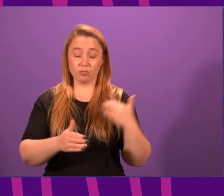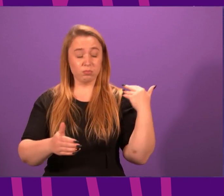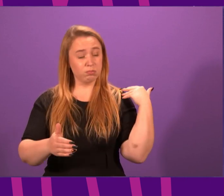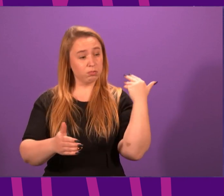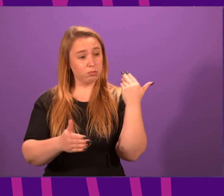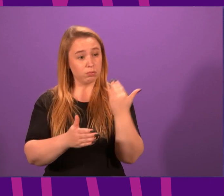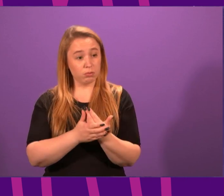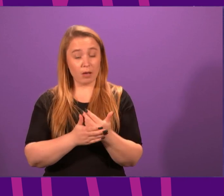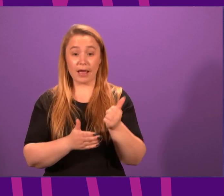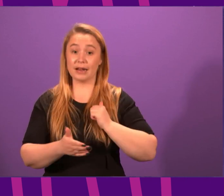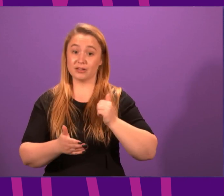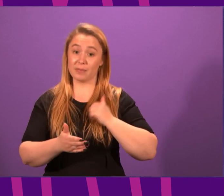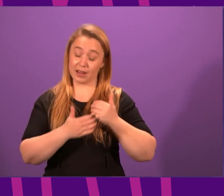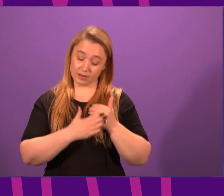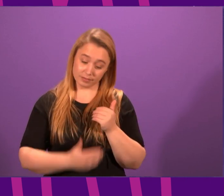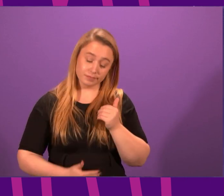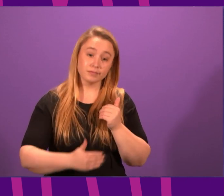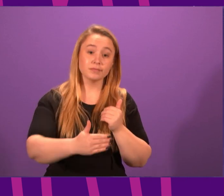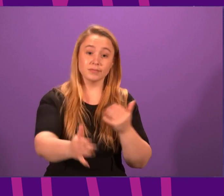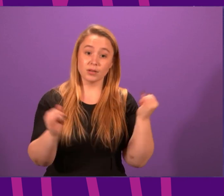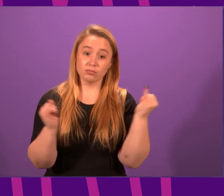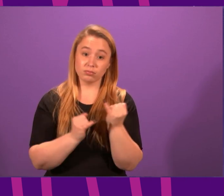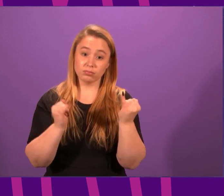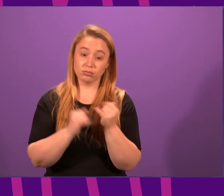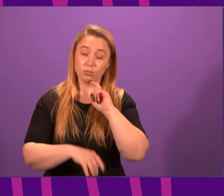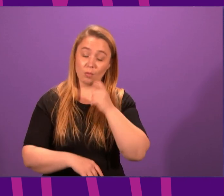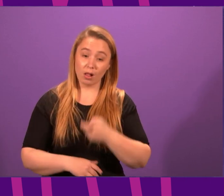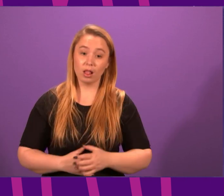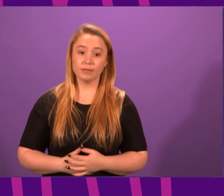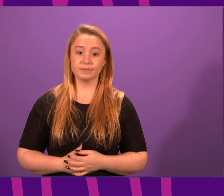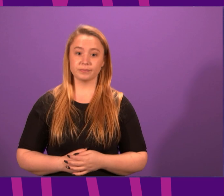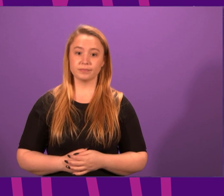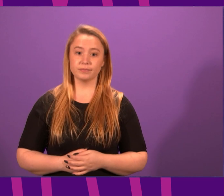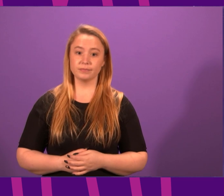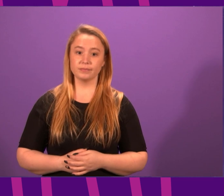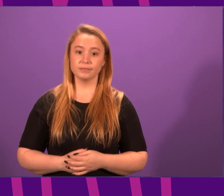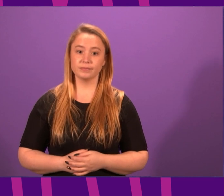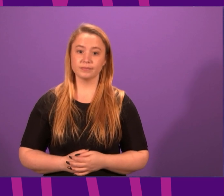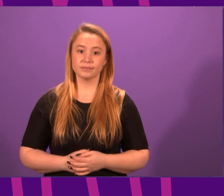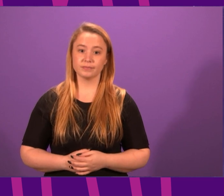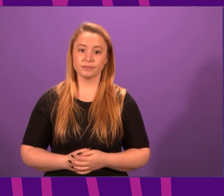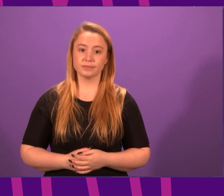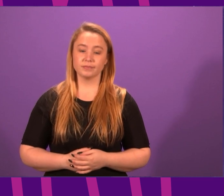to be going through for some time yet. Thank you.